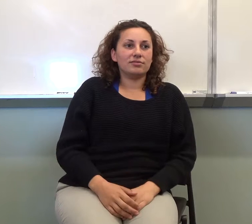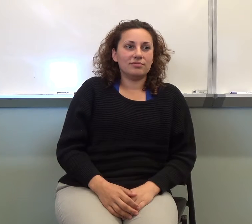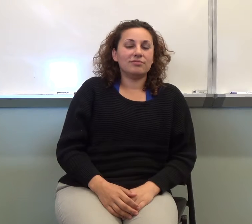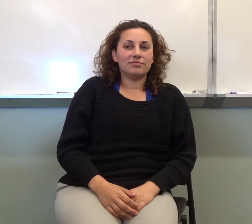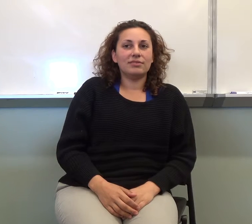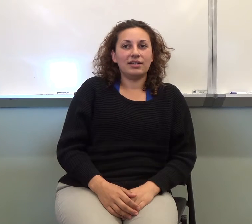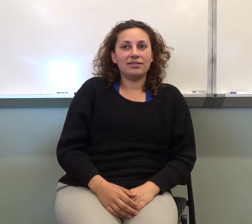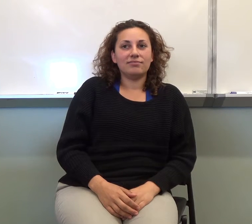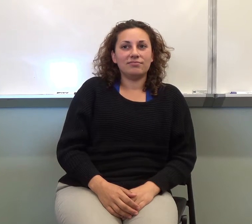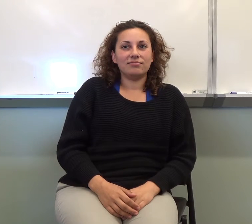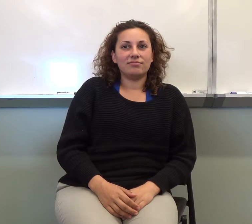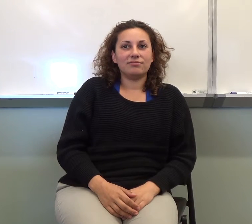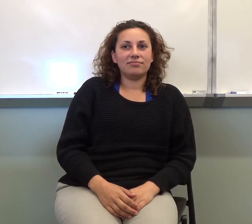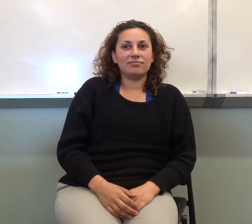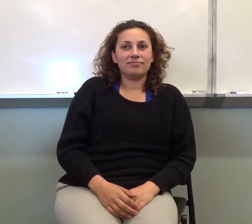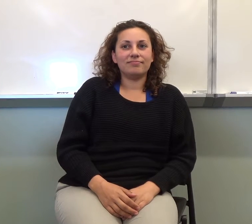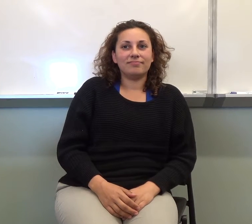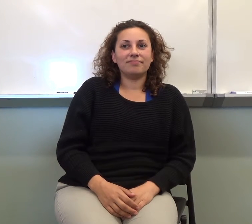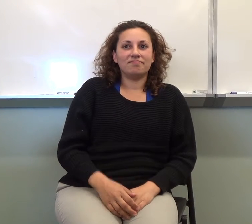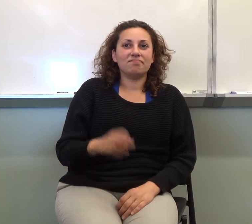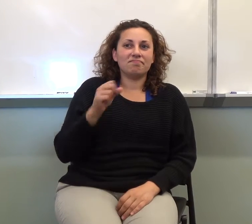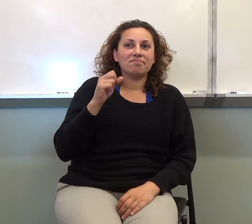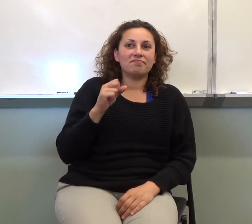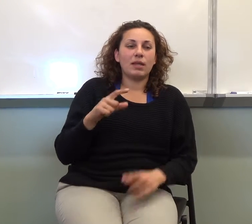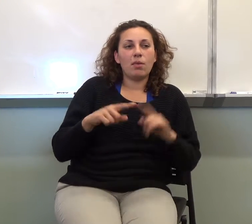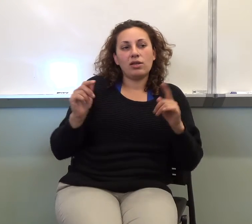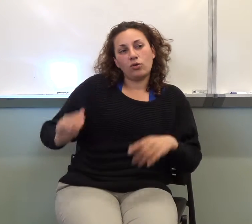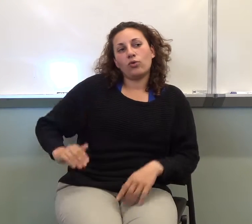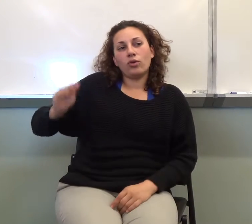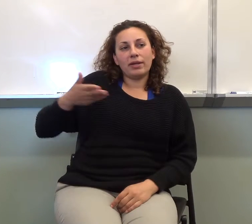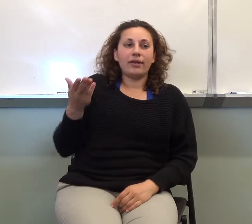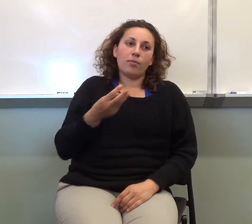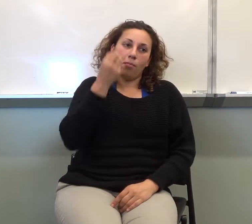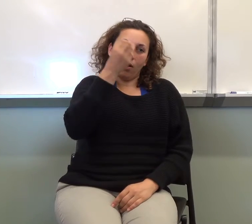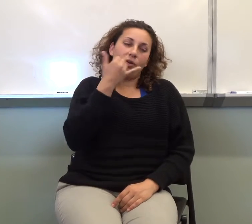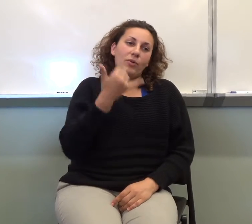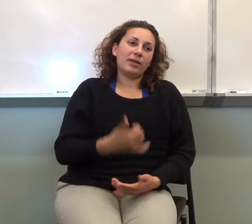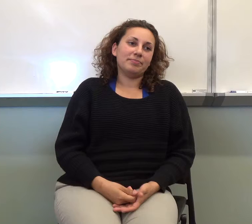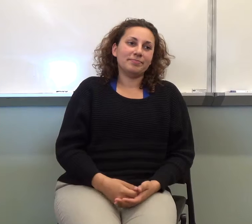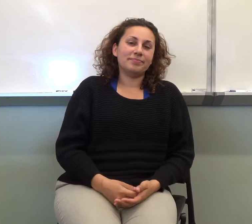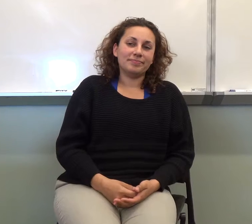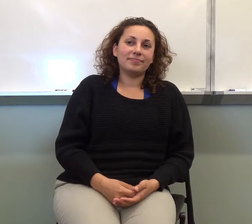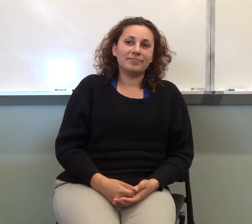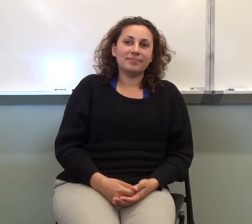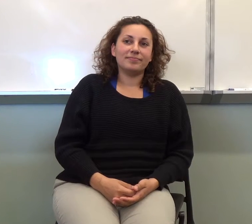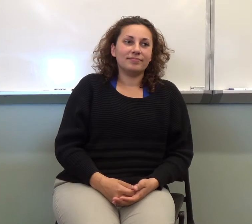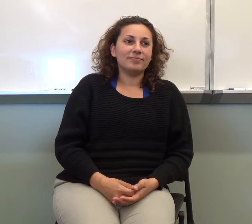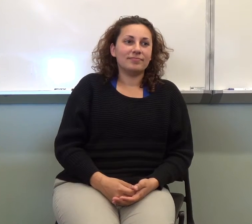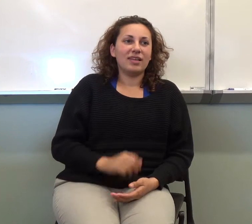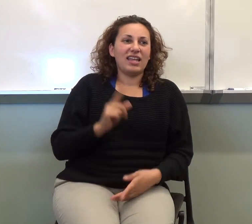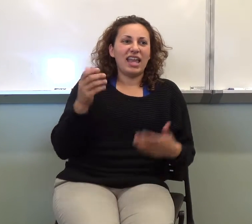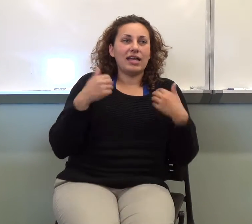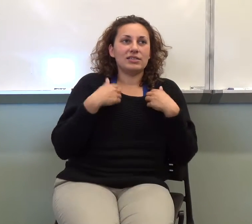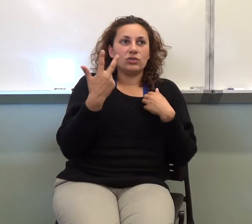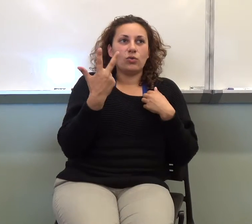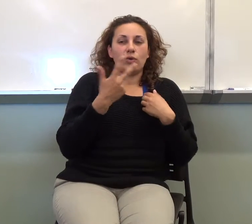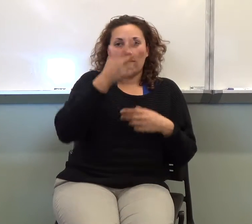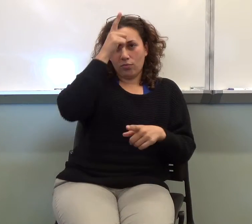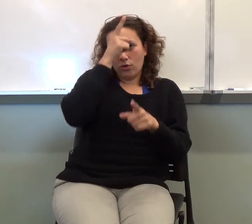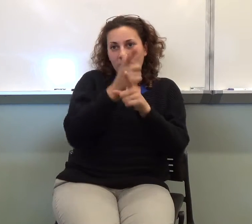over 22, which is 0, which is 0%. So 0% means it's impossible.